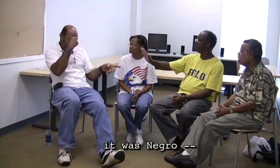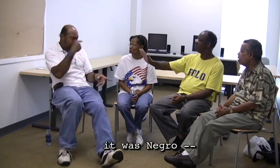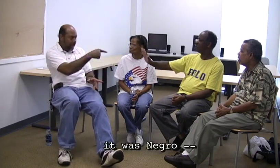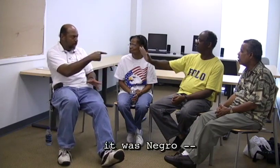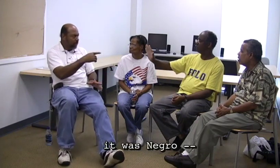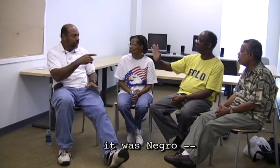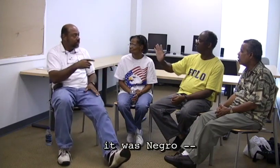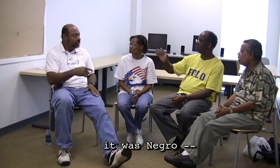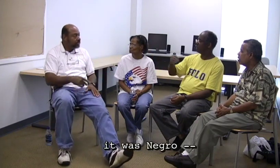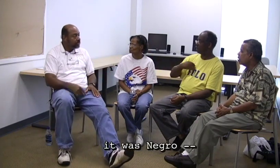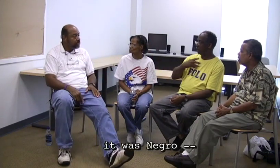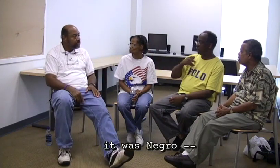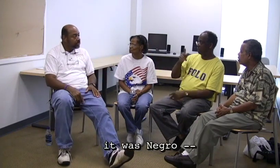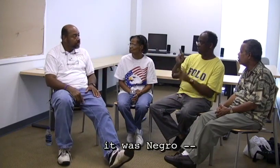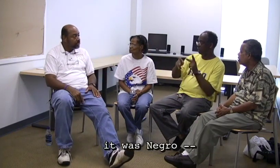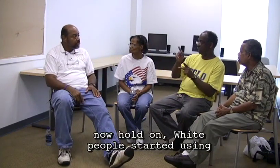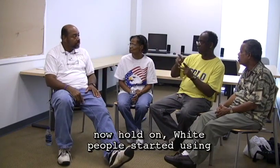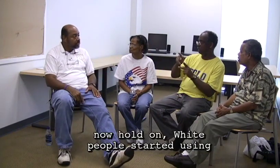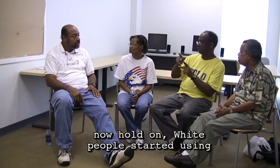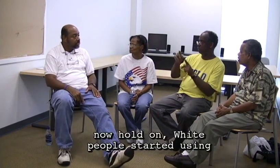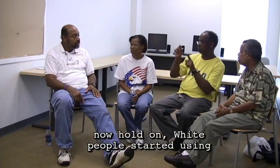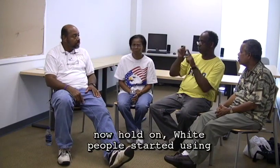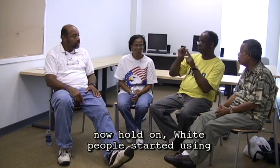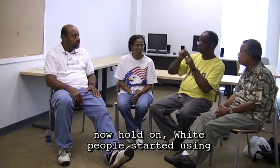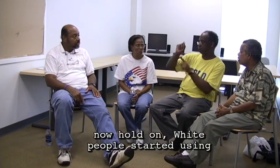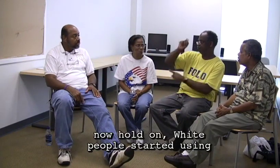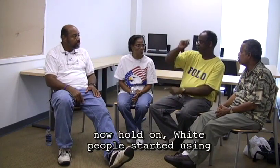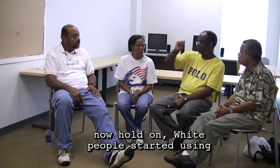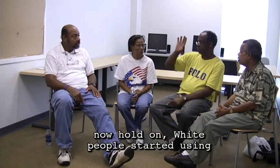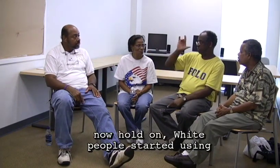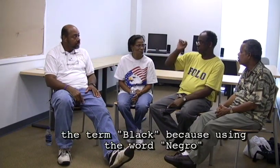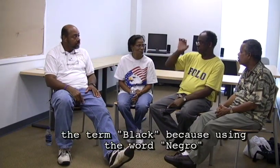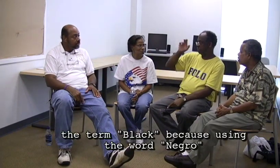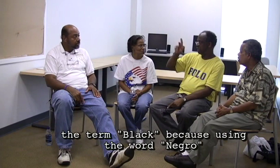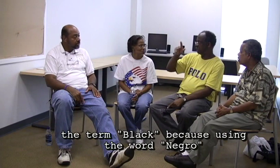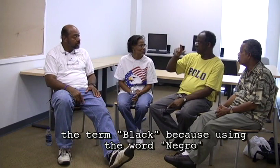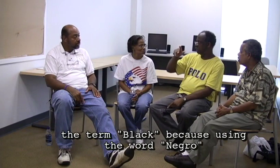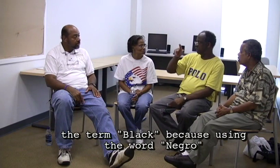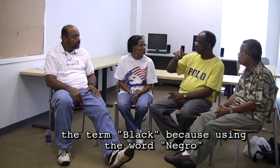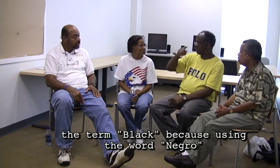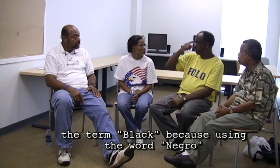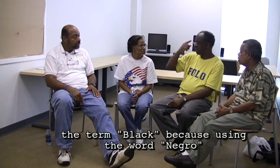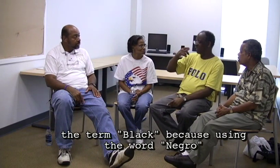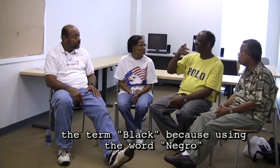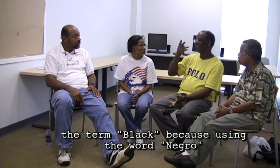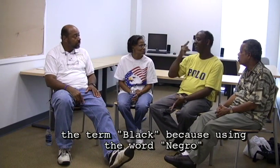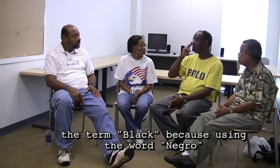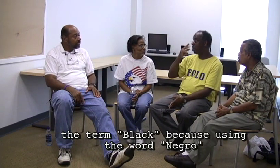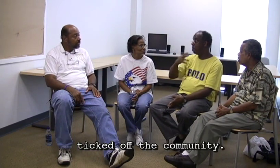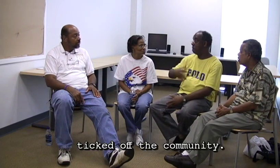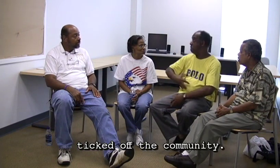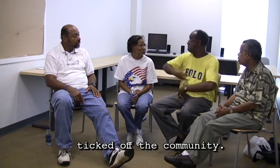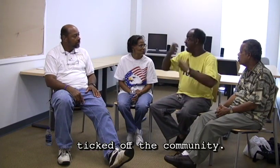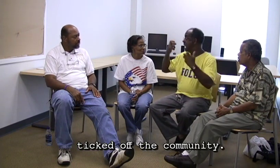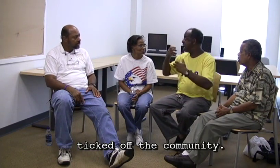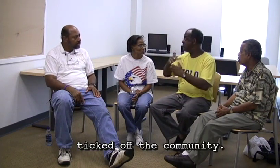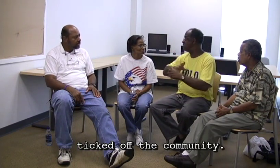Negro. Now, hold I don't on. mind Black. Hold on. White people started using the term Black because using the word Negro ticked off